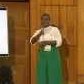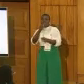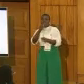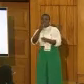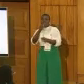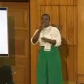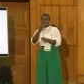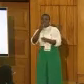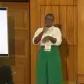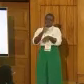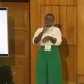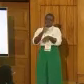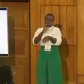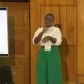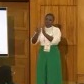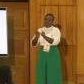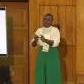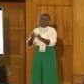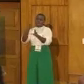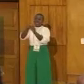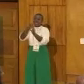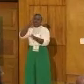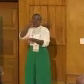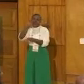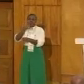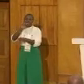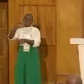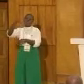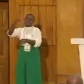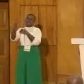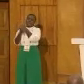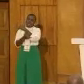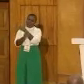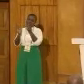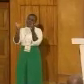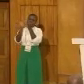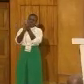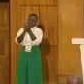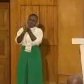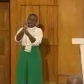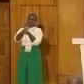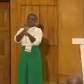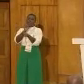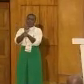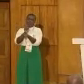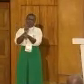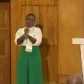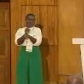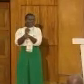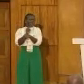this model across Nigeria and beyond with us. Together, we can catalyze integrated, sustainable